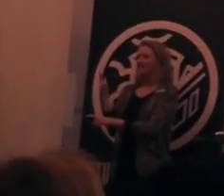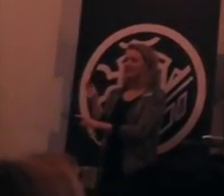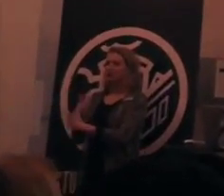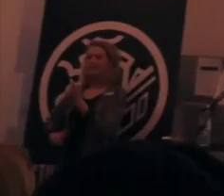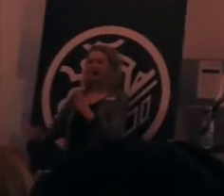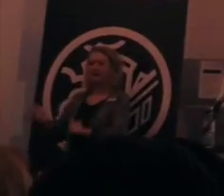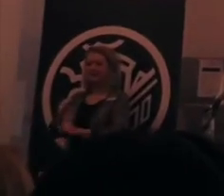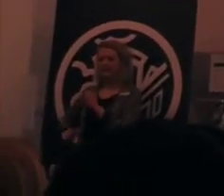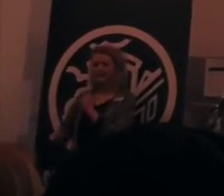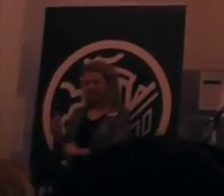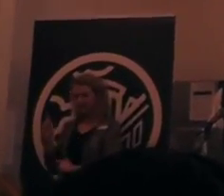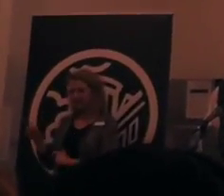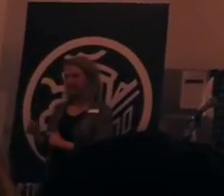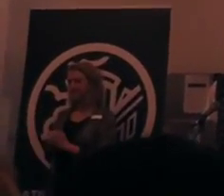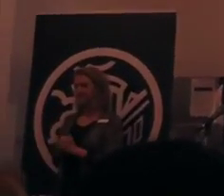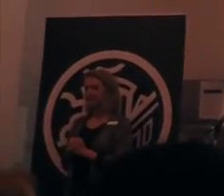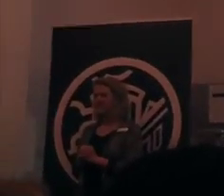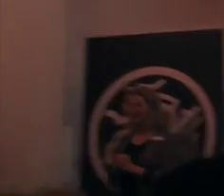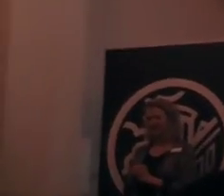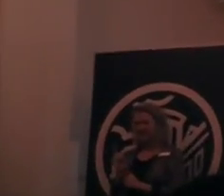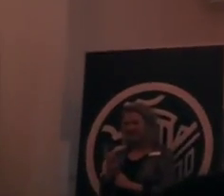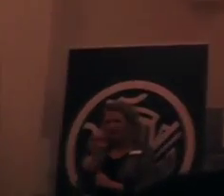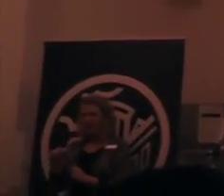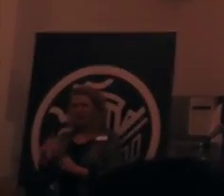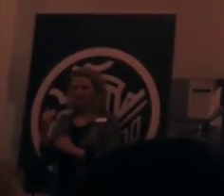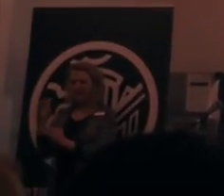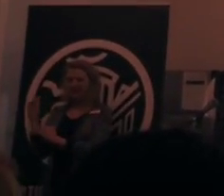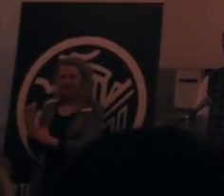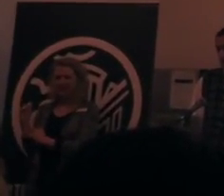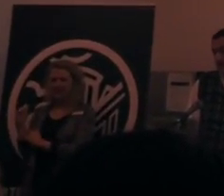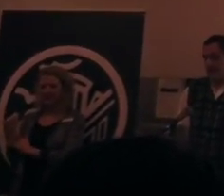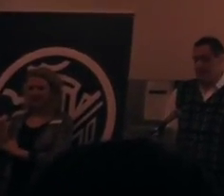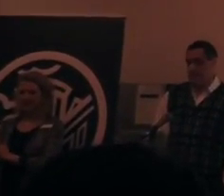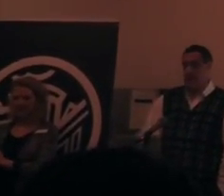conference. Let's see if I have the picture.